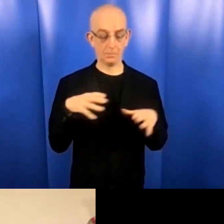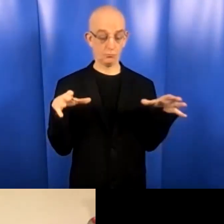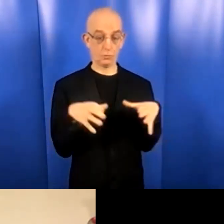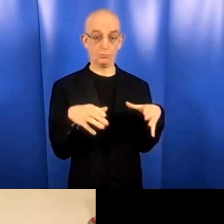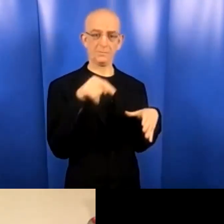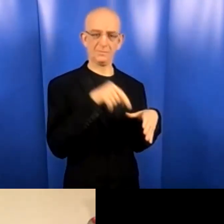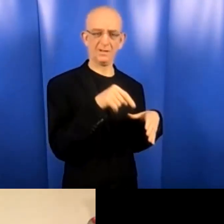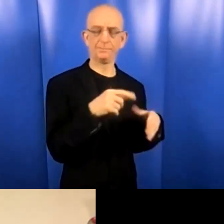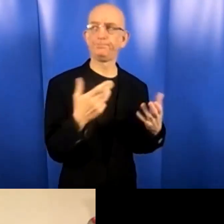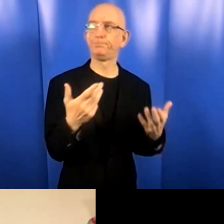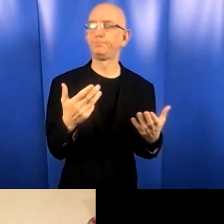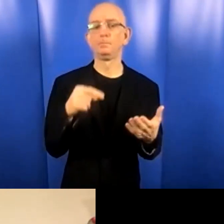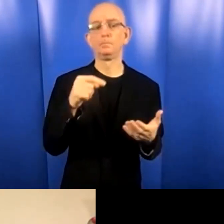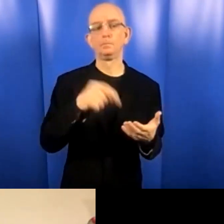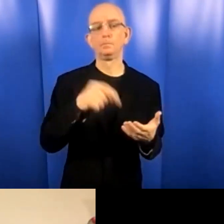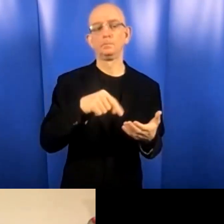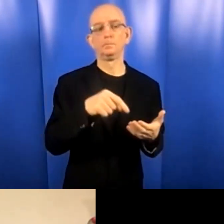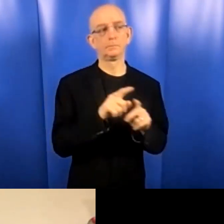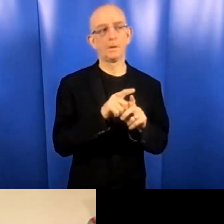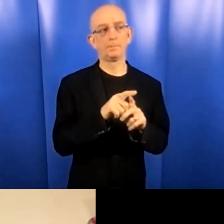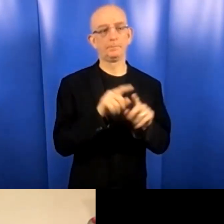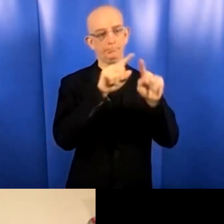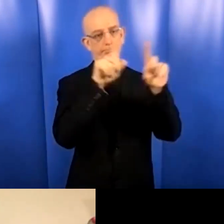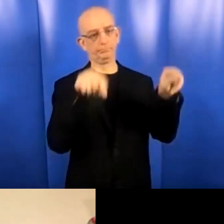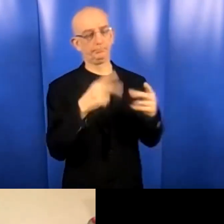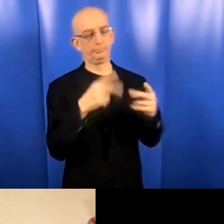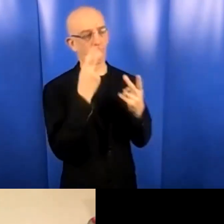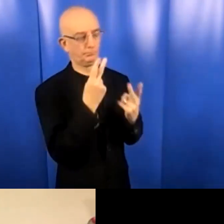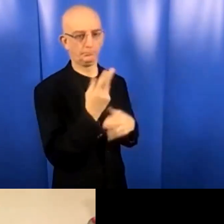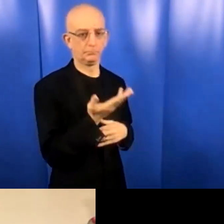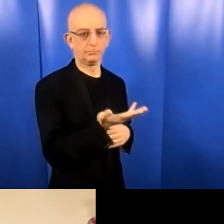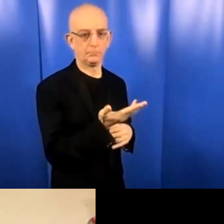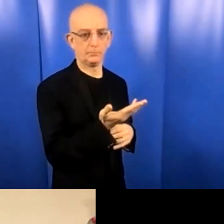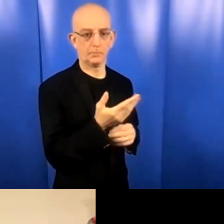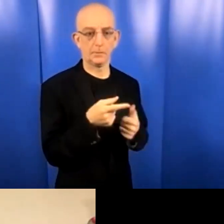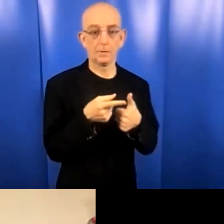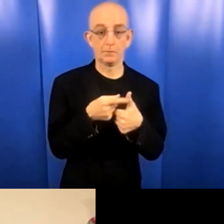label, where a person with disabilities, including women with disabilities or